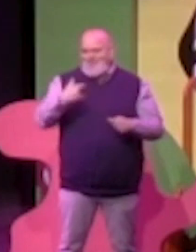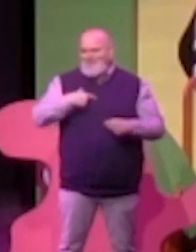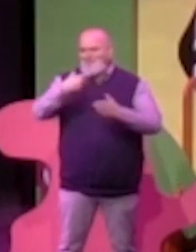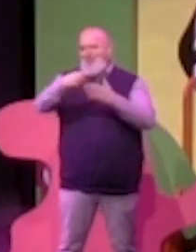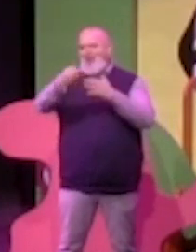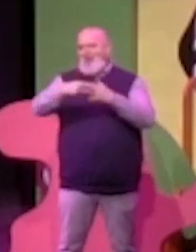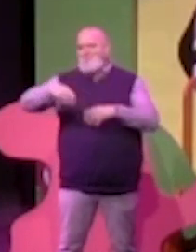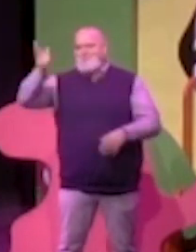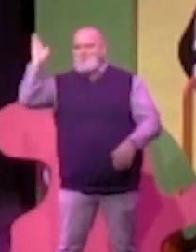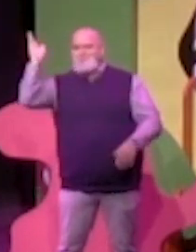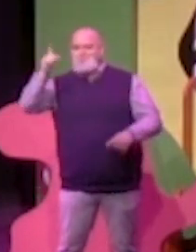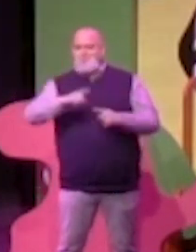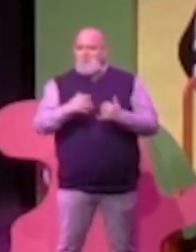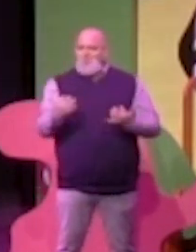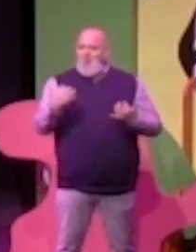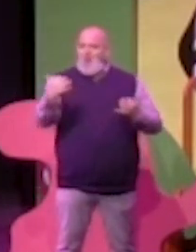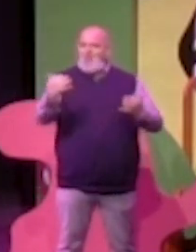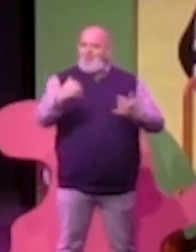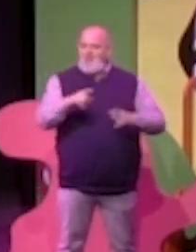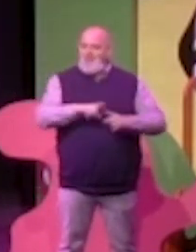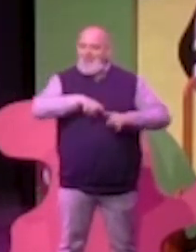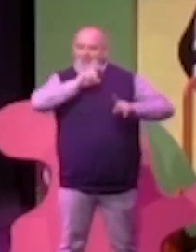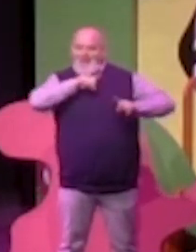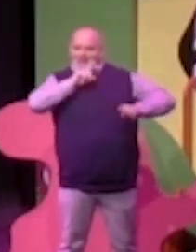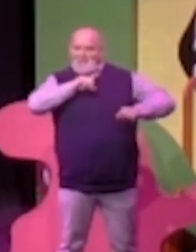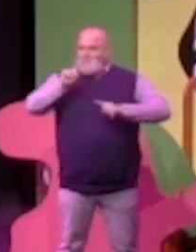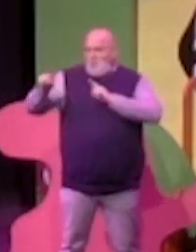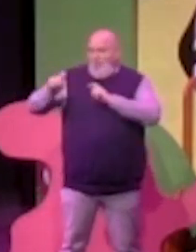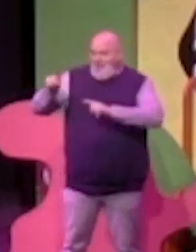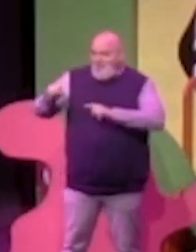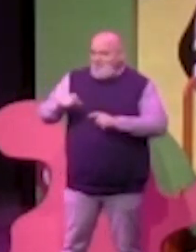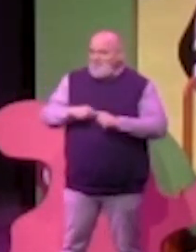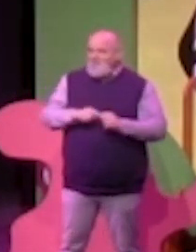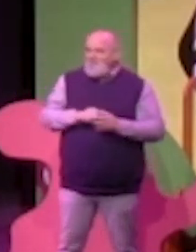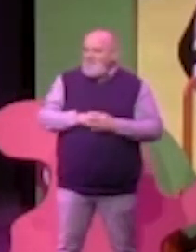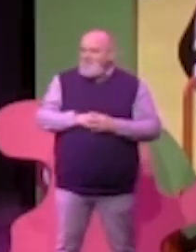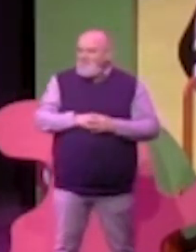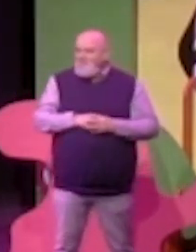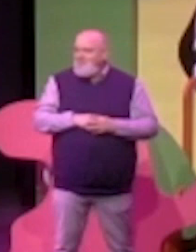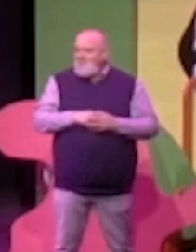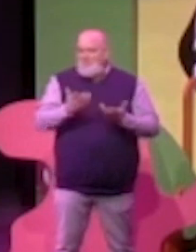the public and answers those questions. And she does basketry, and